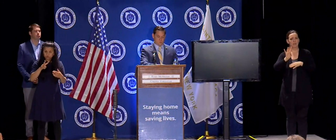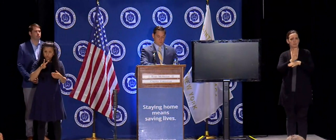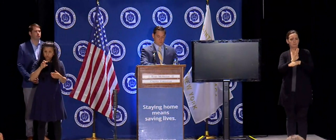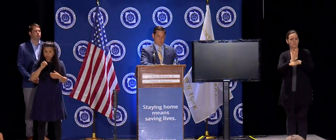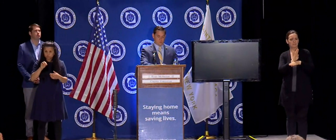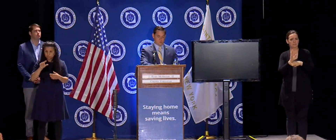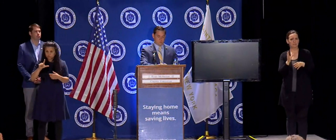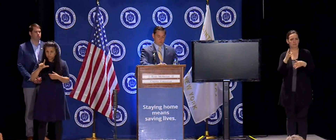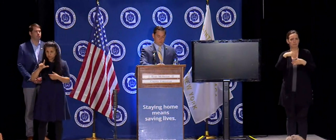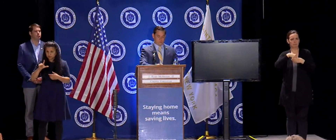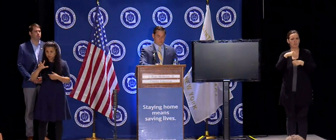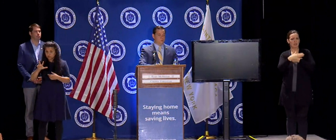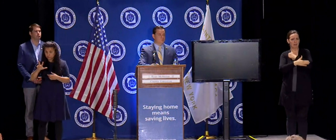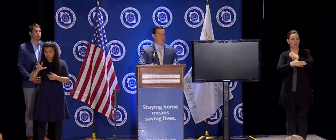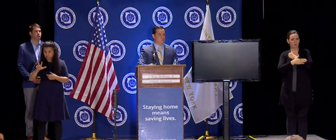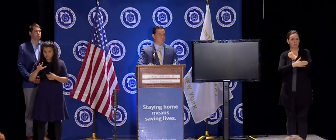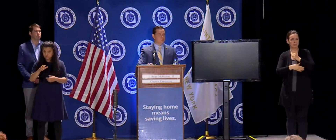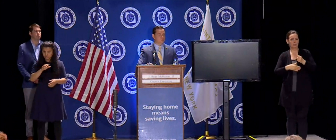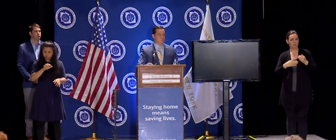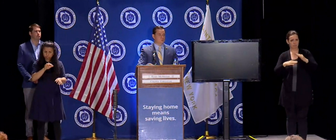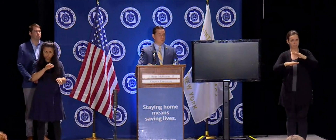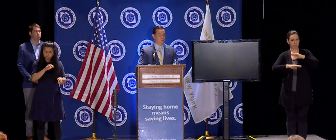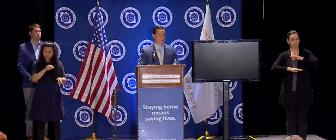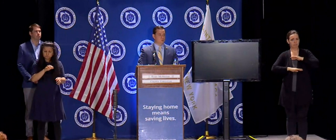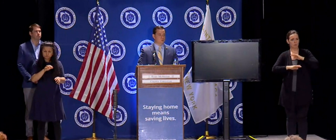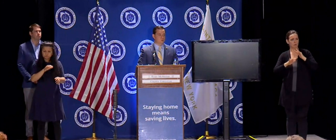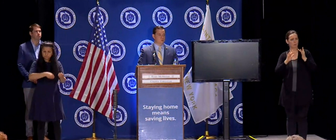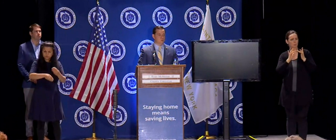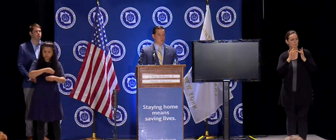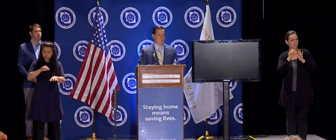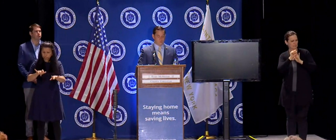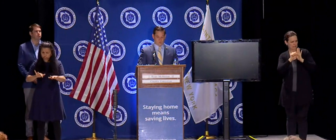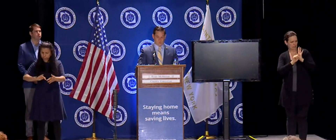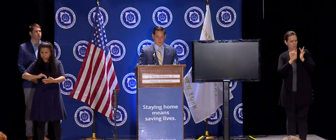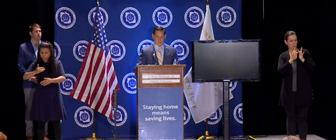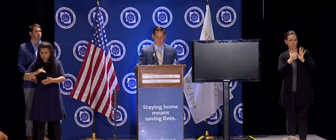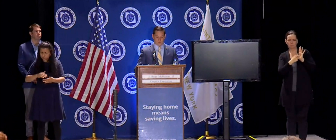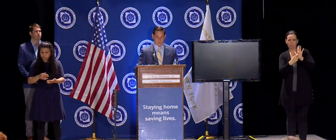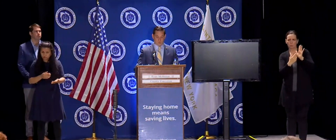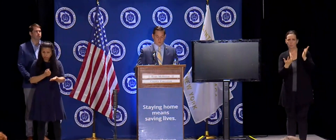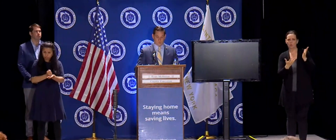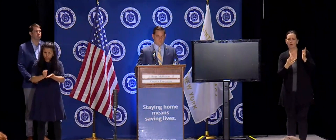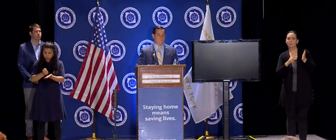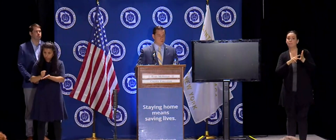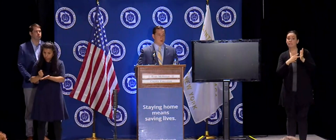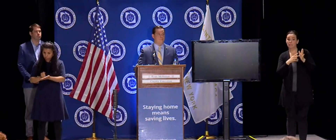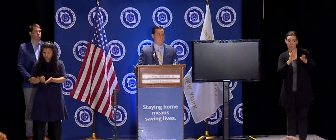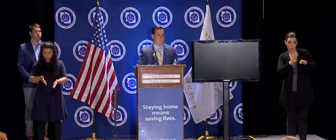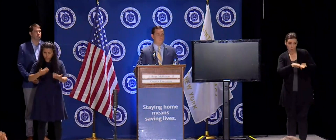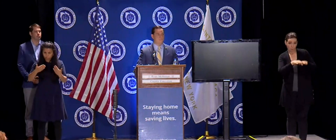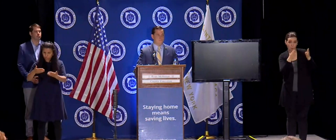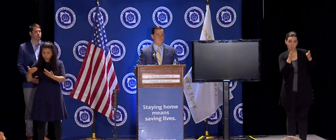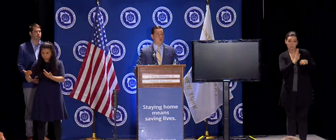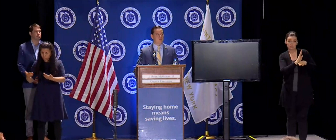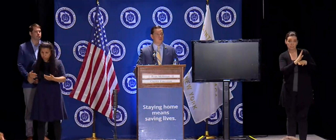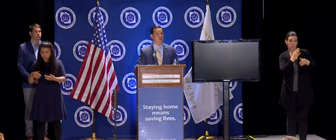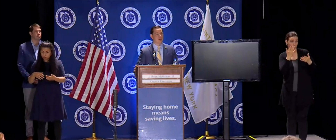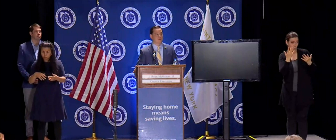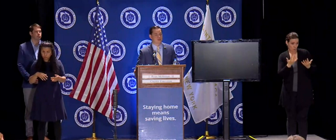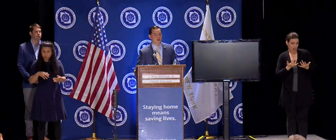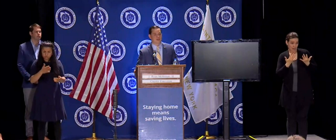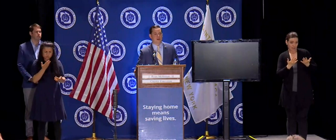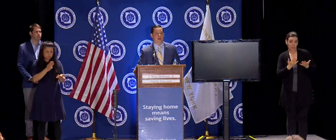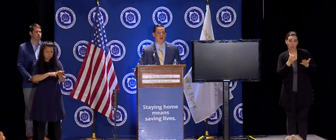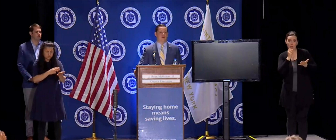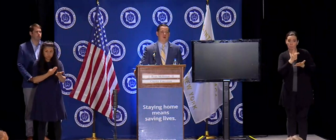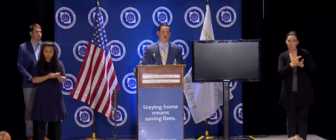gone on the state website. Can you explain a little bit more about what that means? Does that mean those businesses are open? Are they waiting for approval? So what that